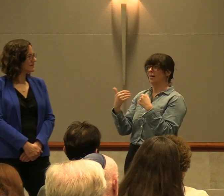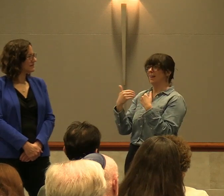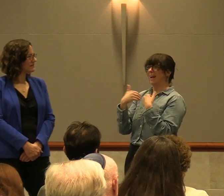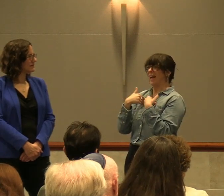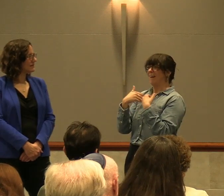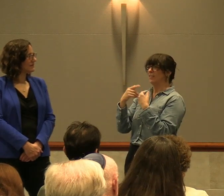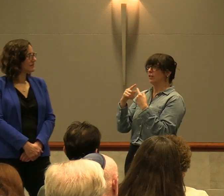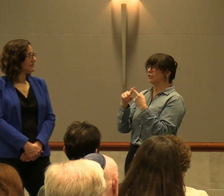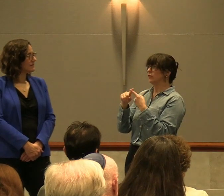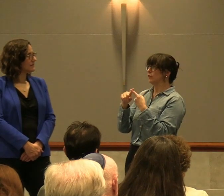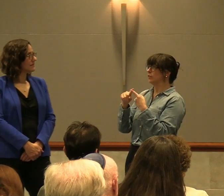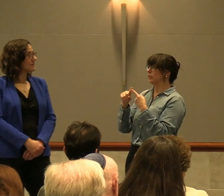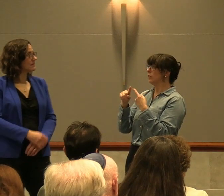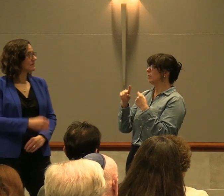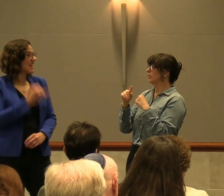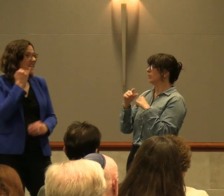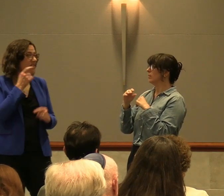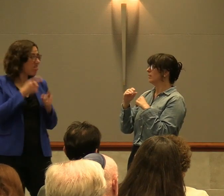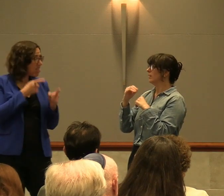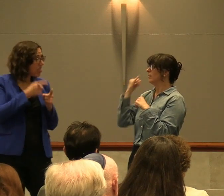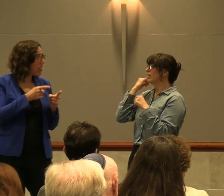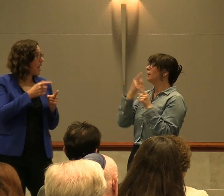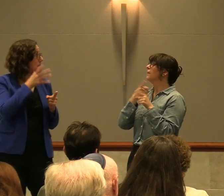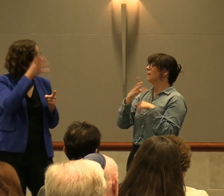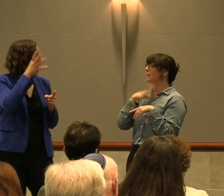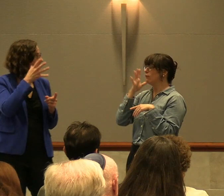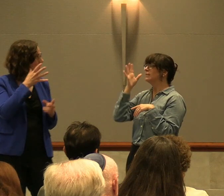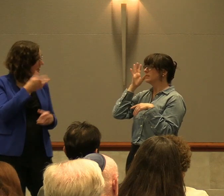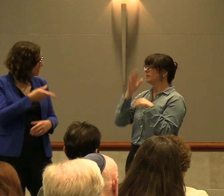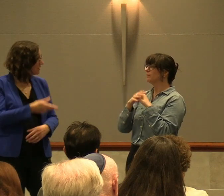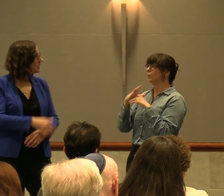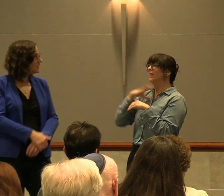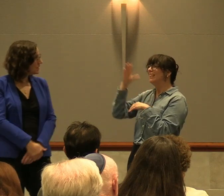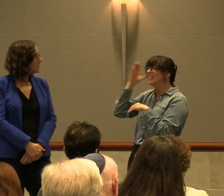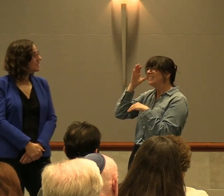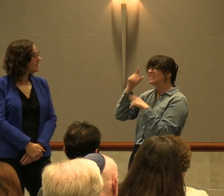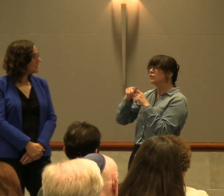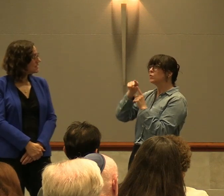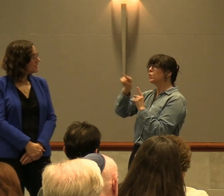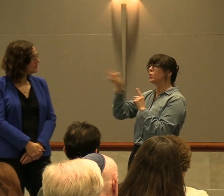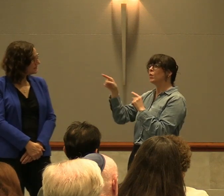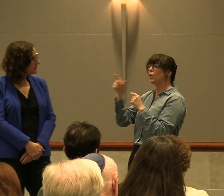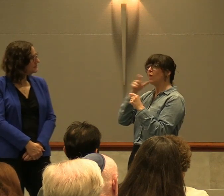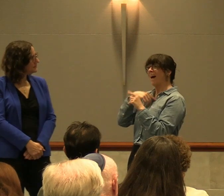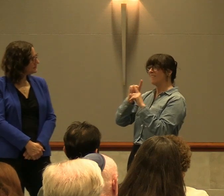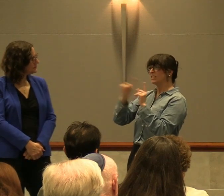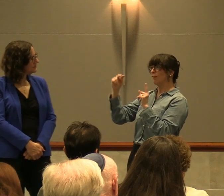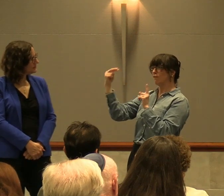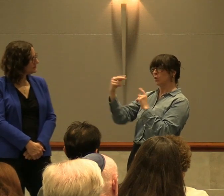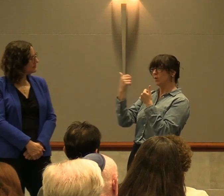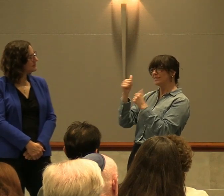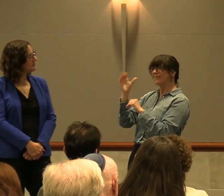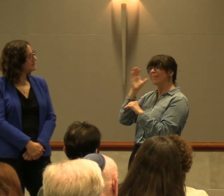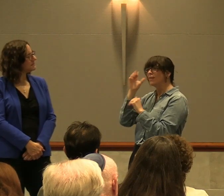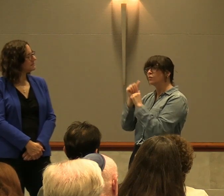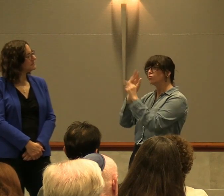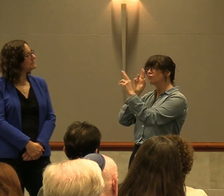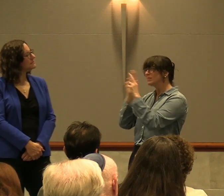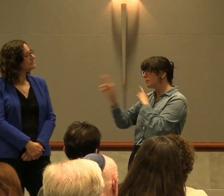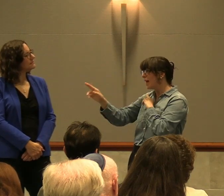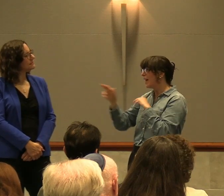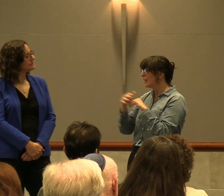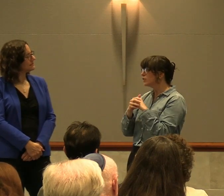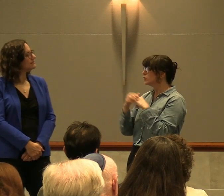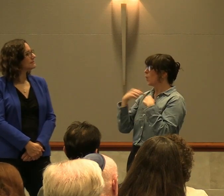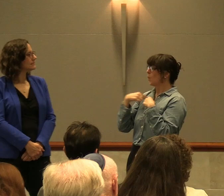my parents. We listened and gave respect to people who had different views. So we have